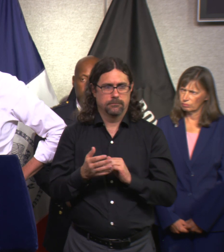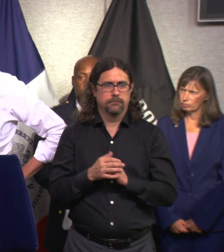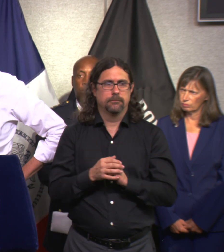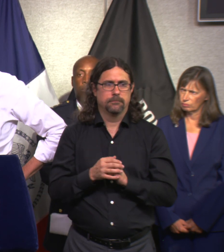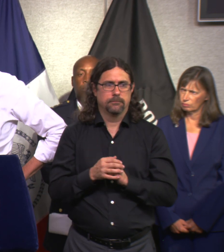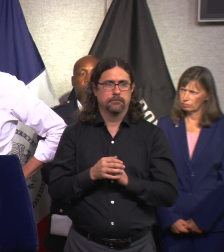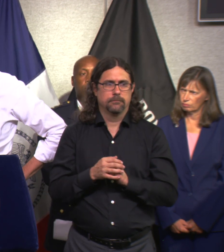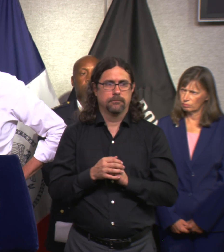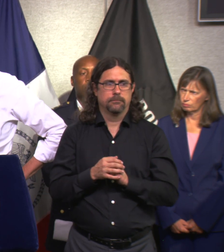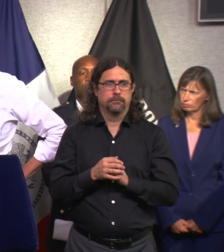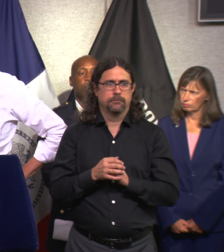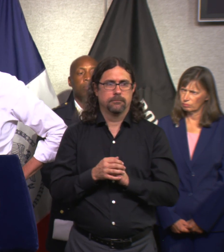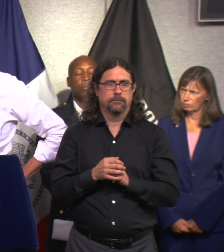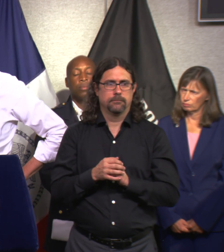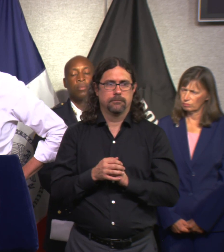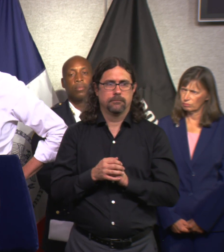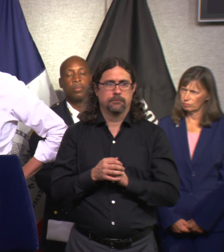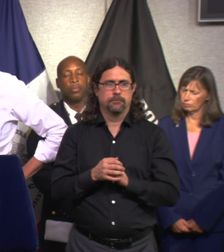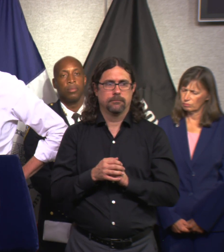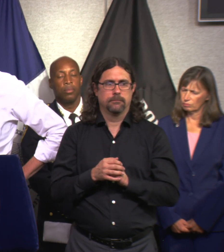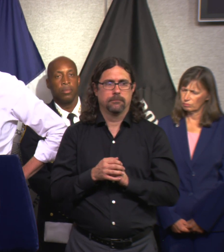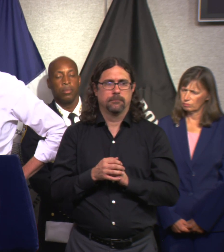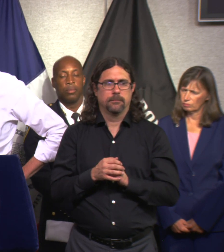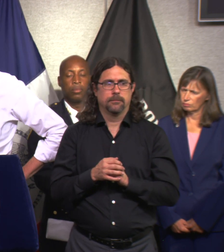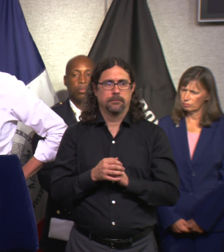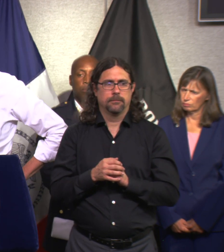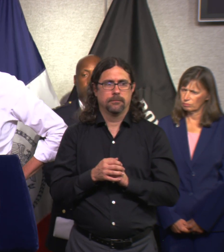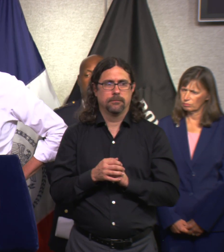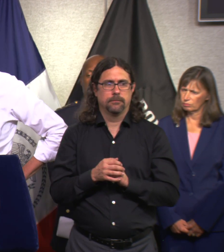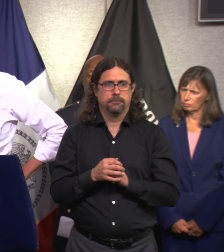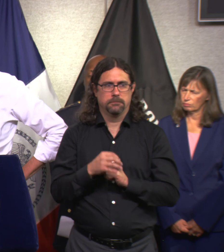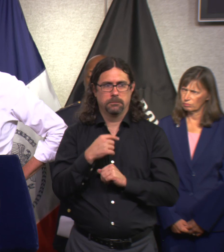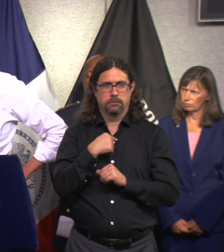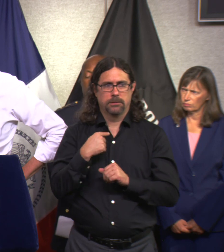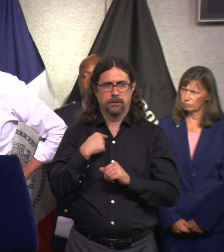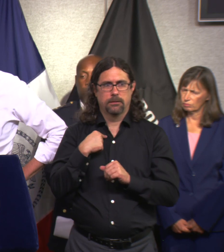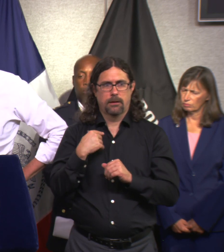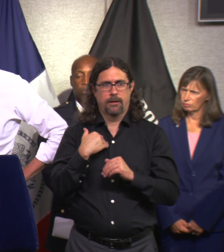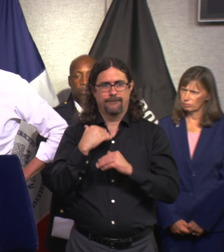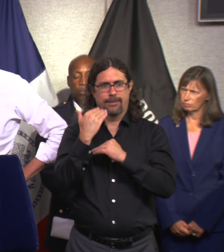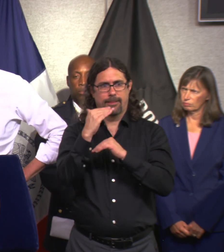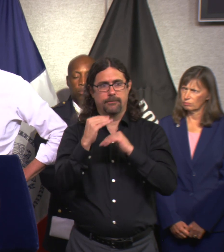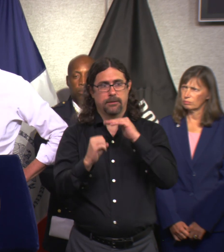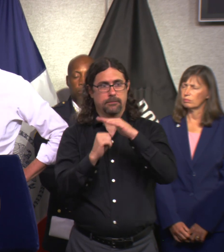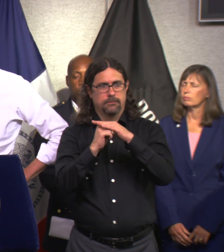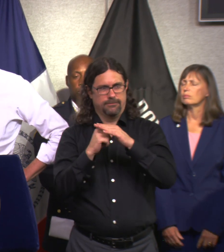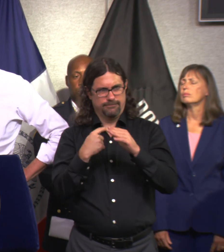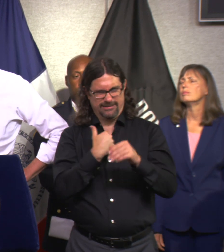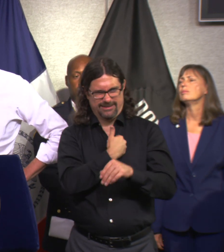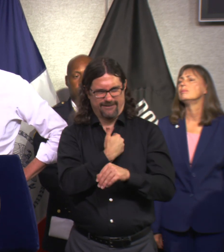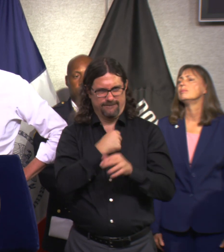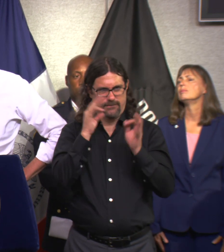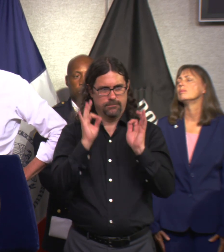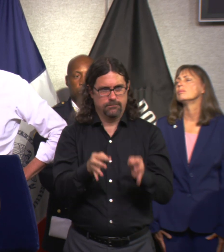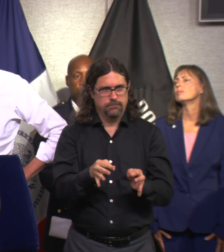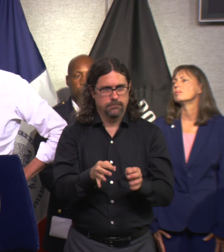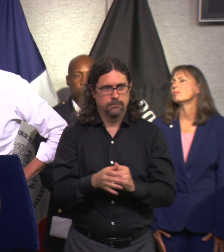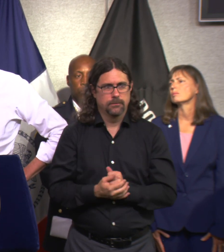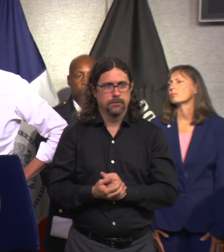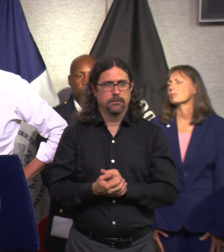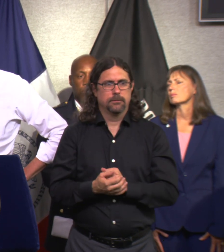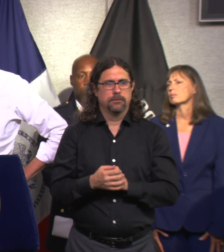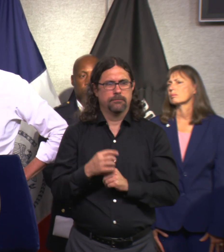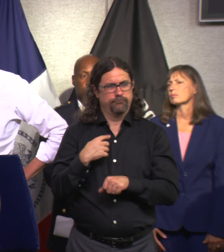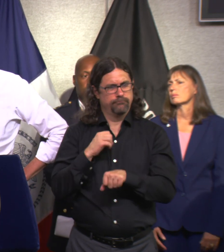that restriction ourselves. But people go on and off the doing business list all the time. I've worked with it for many years. It is